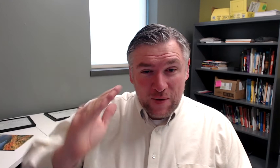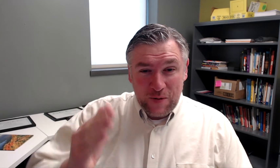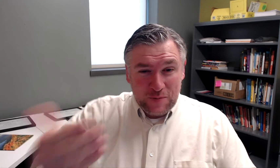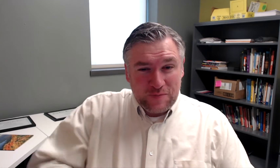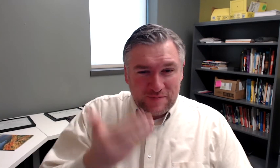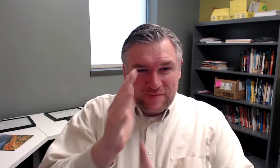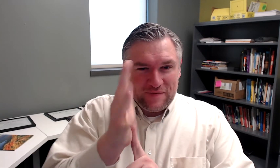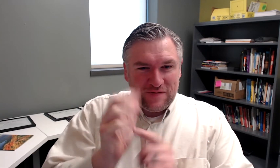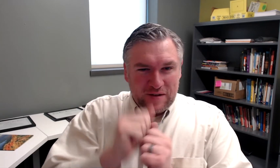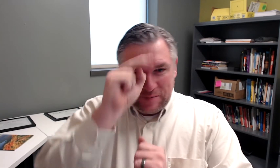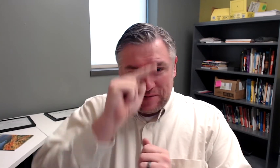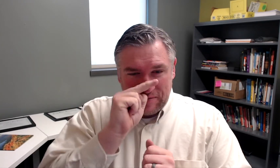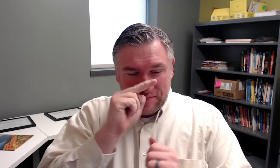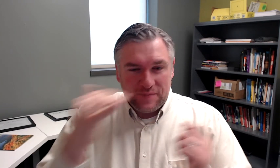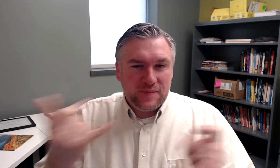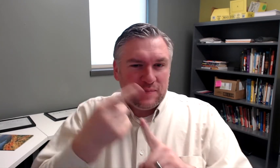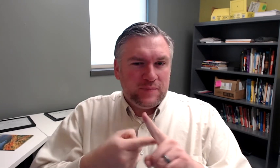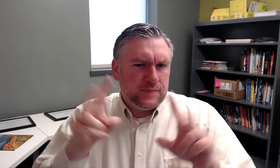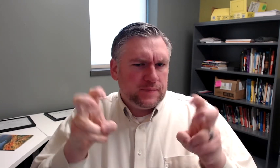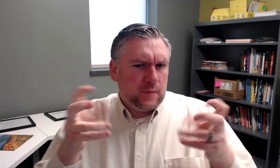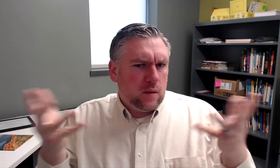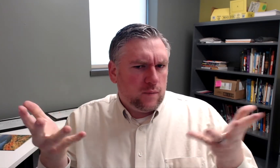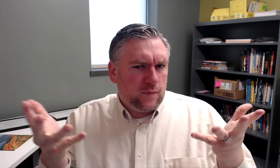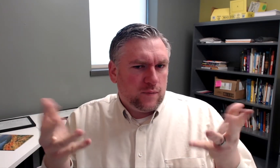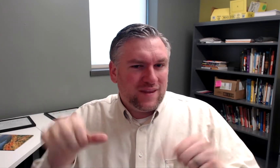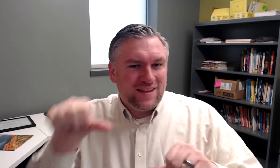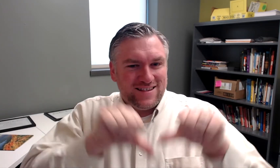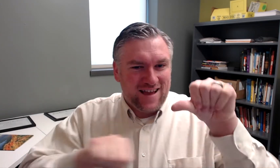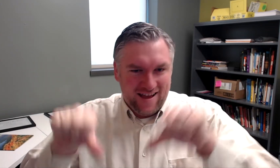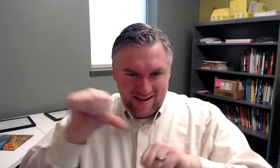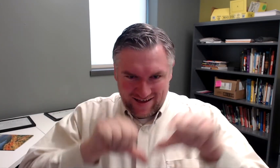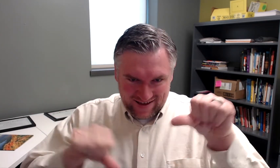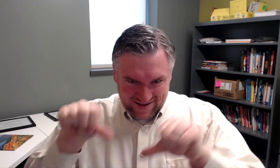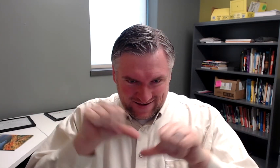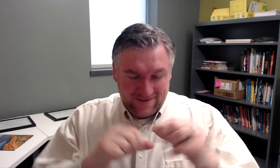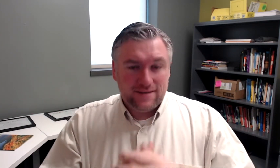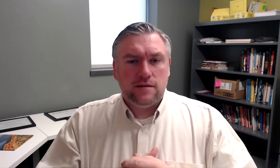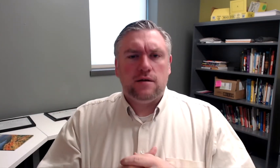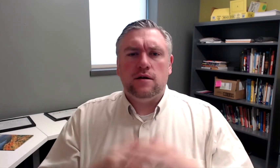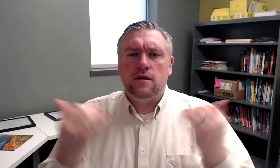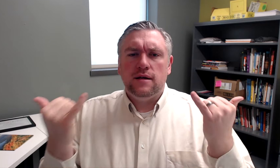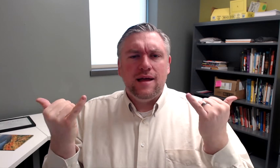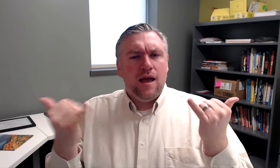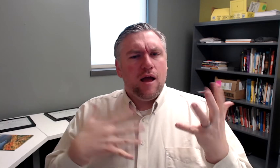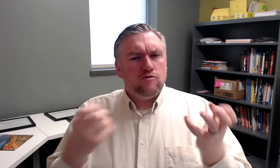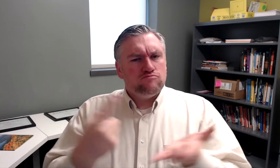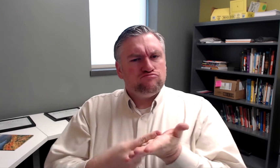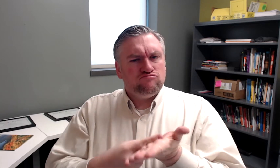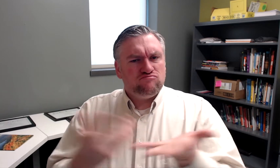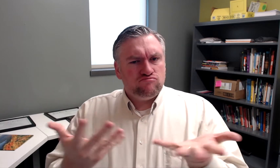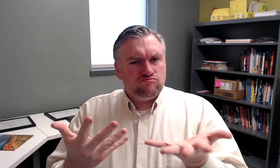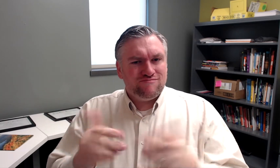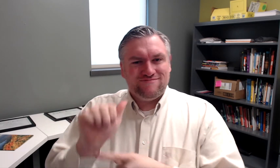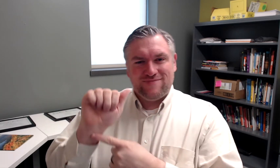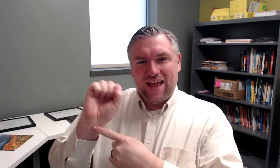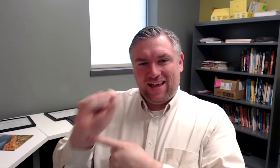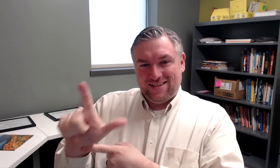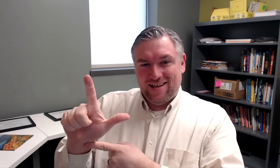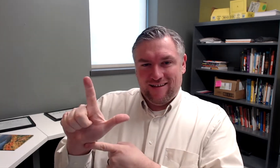Hello, and welcome to 5 Minutes with Nate. This month's topic, science. Now I want to